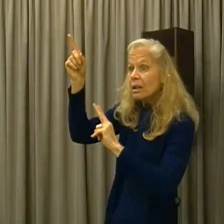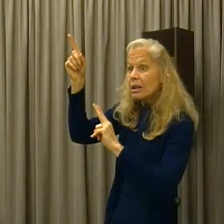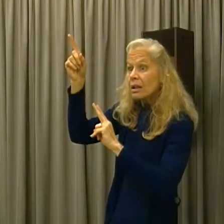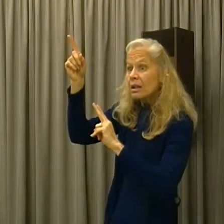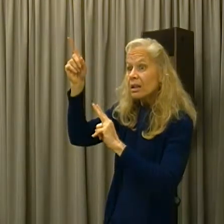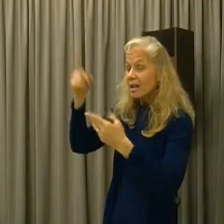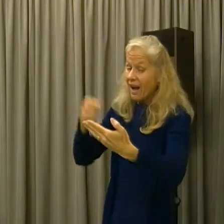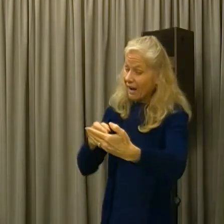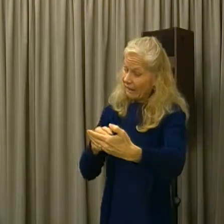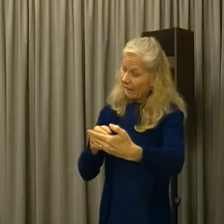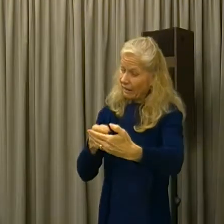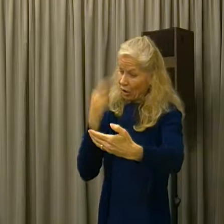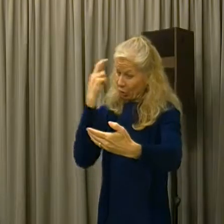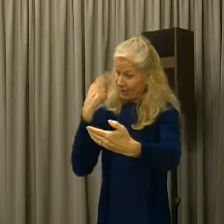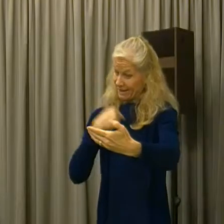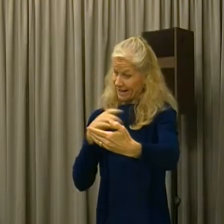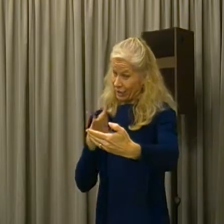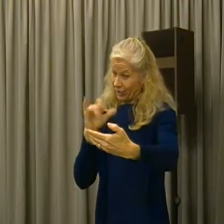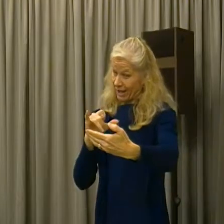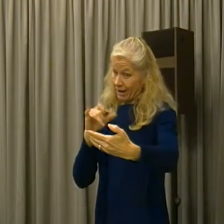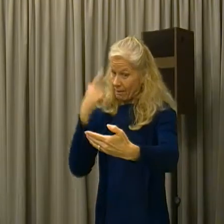Useful for edification?